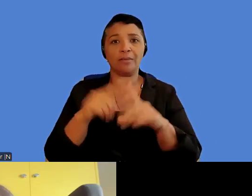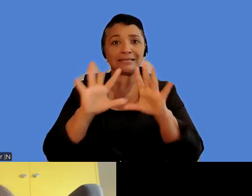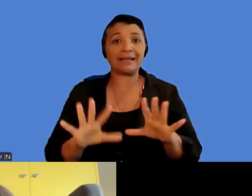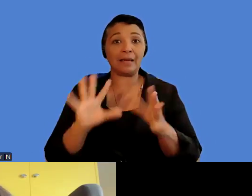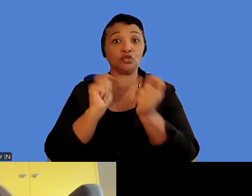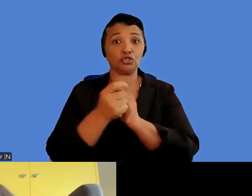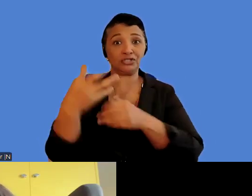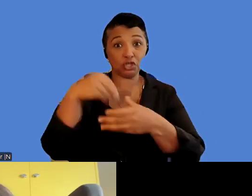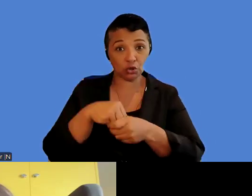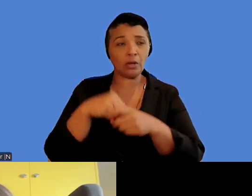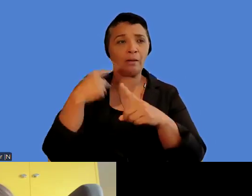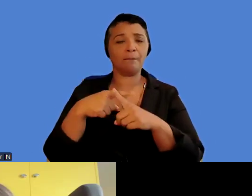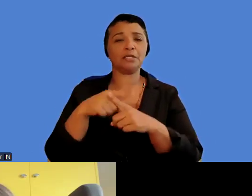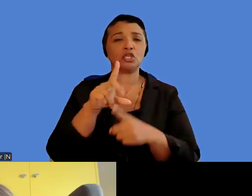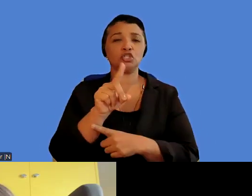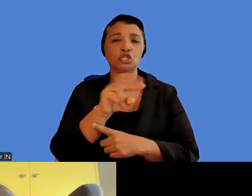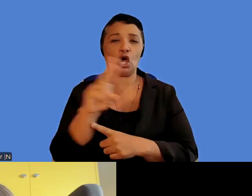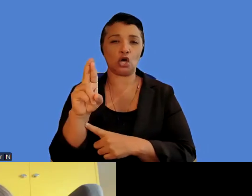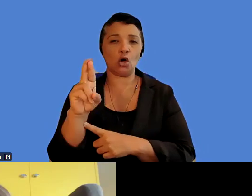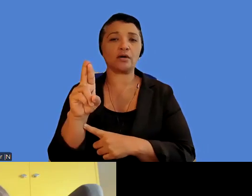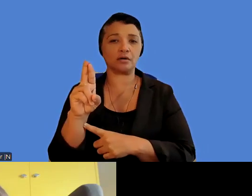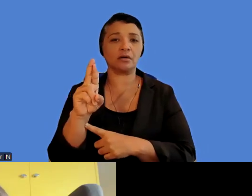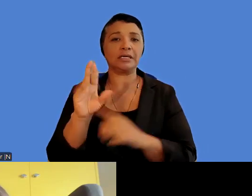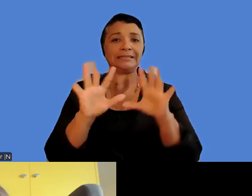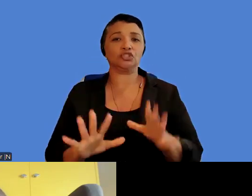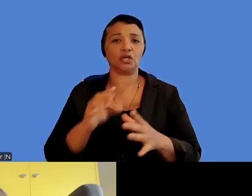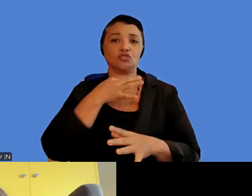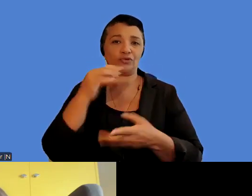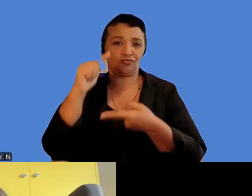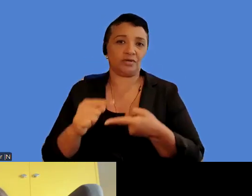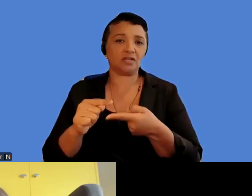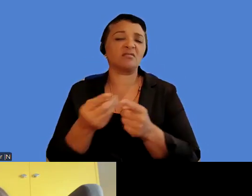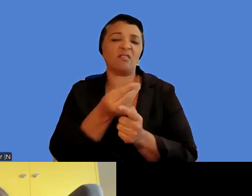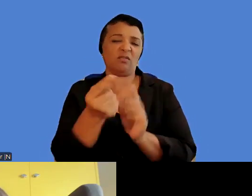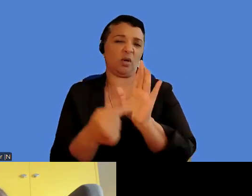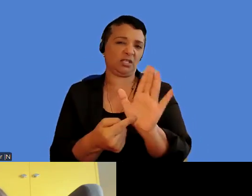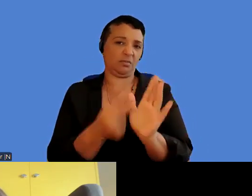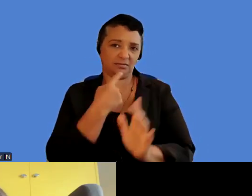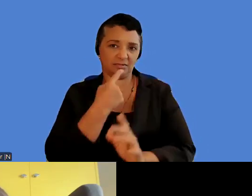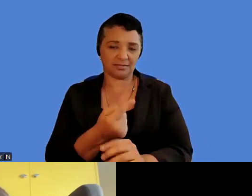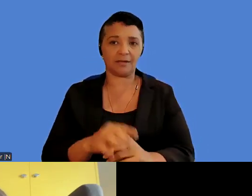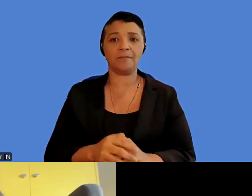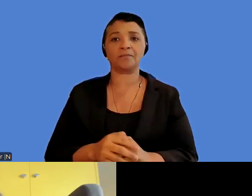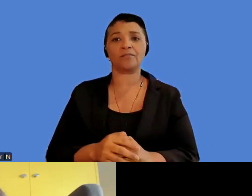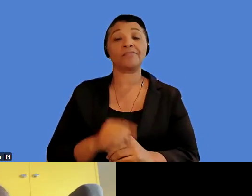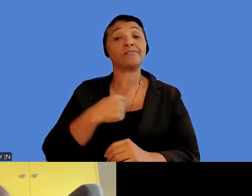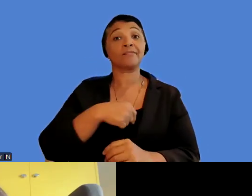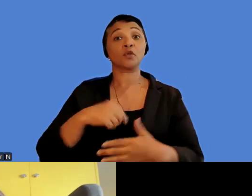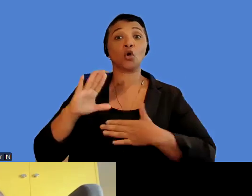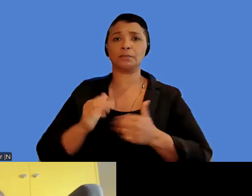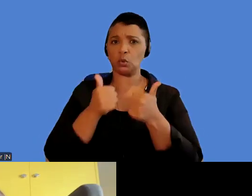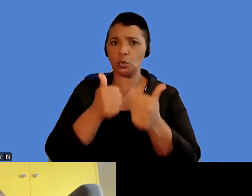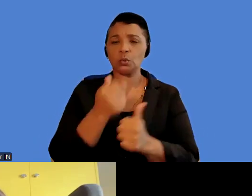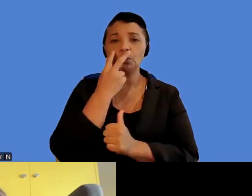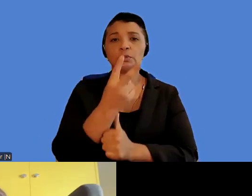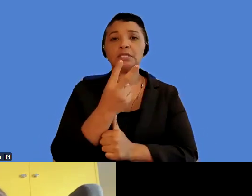and disaster risk reduction, just as a few examples. Commitments are a really great way to ensure that Indigenous people